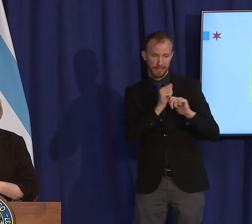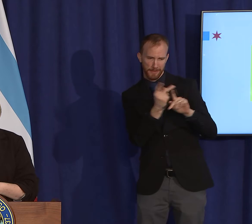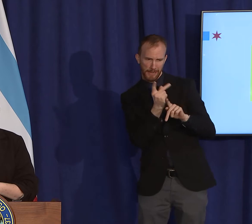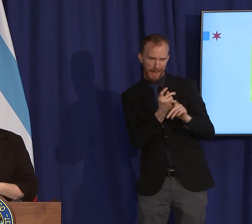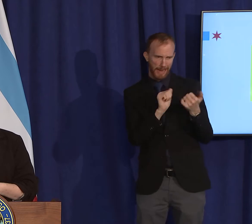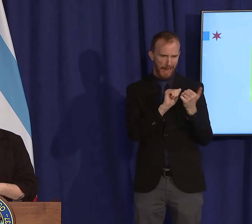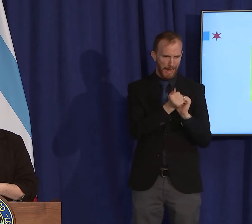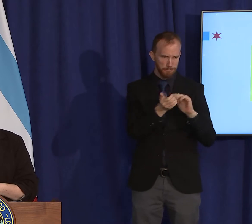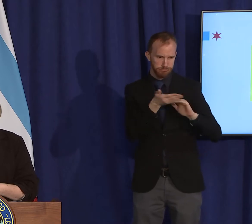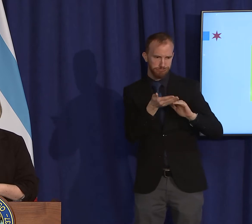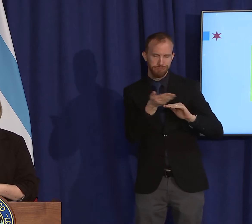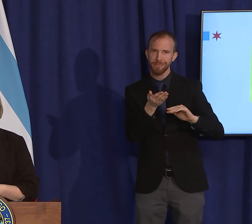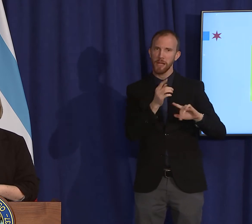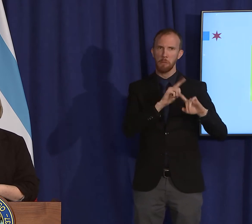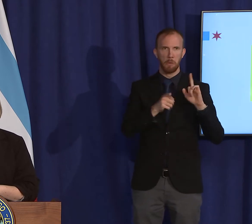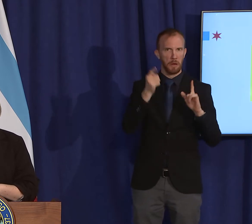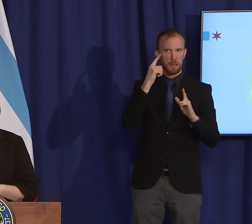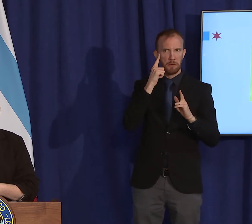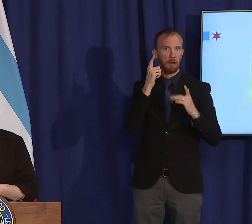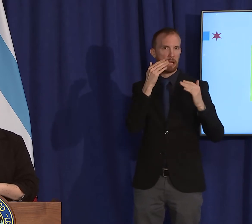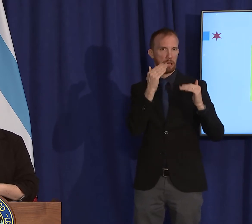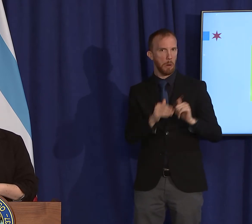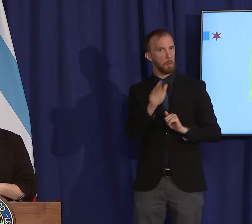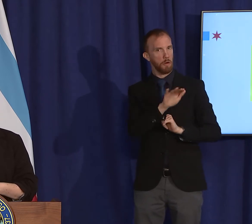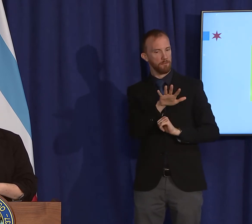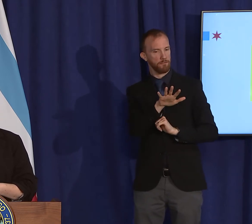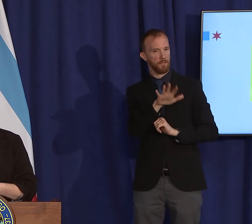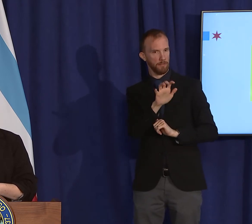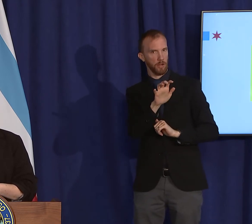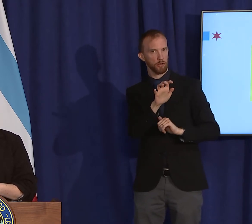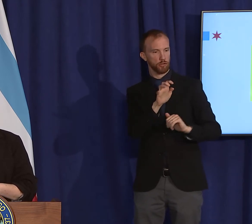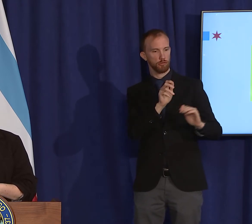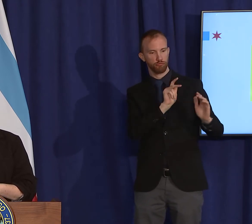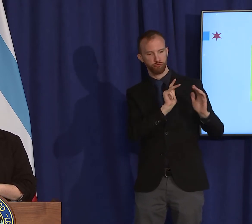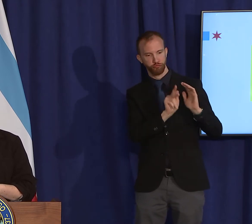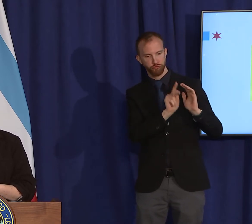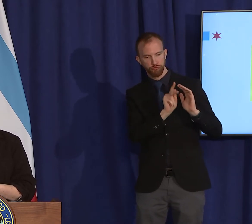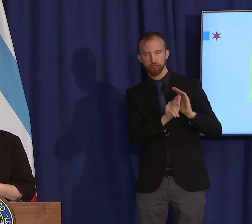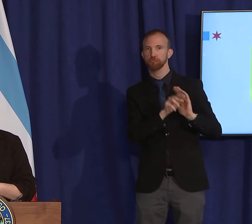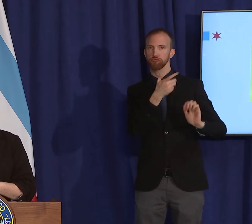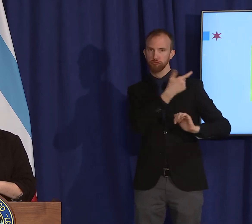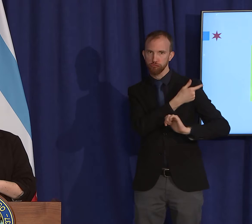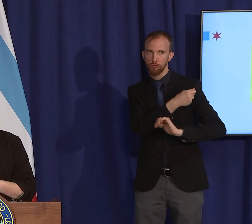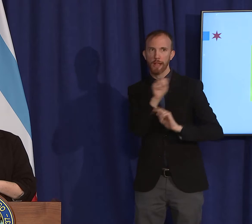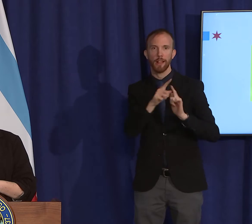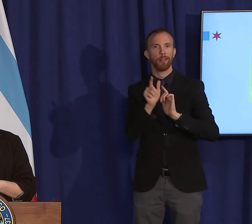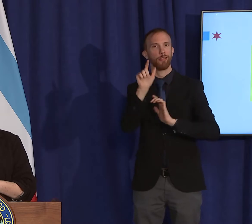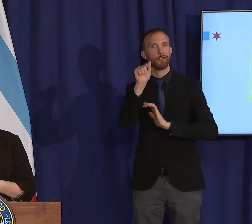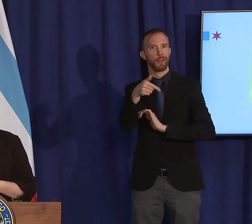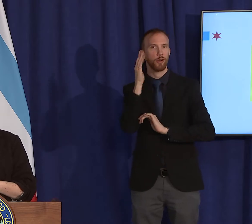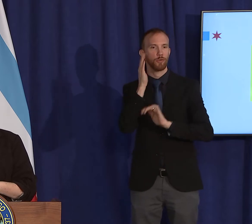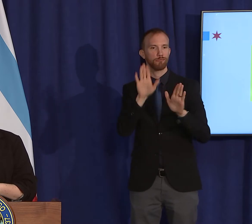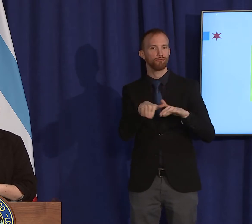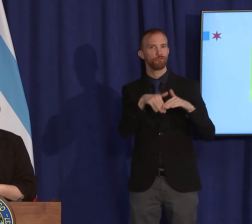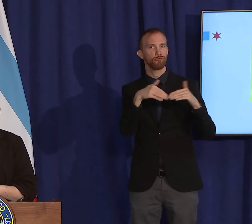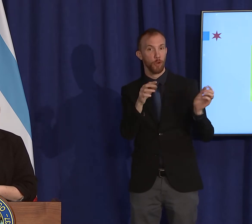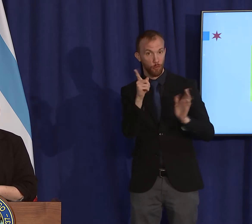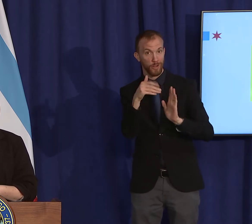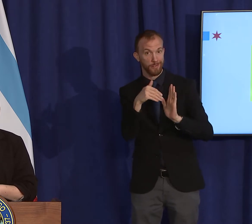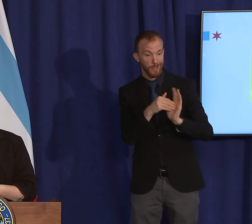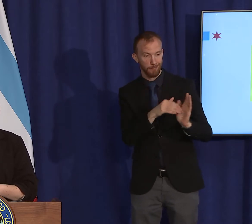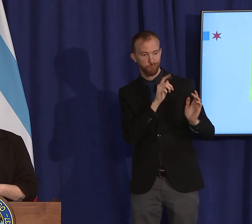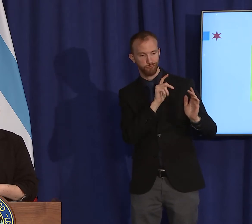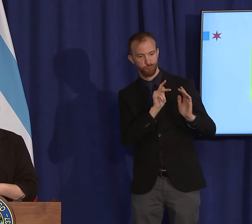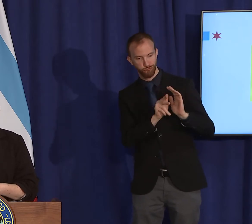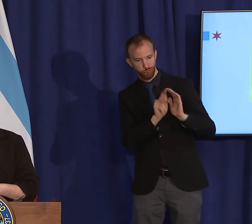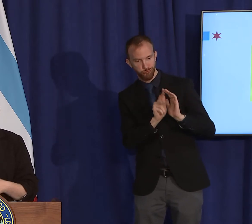drive-through up over the next few days to about 1,000 cars is the current plan. So we absolutely will use, trust me, every dose of the vaccine that